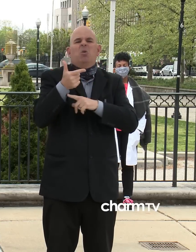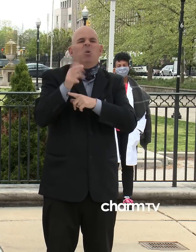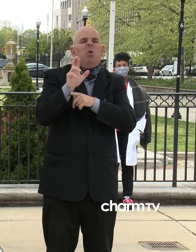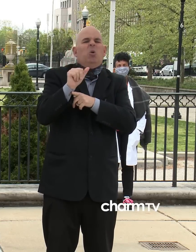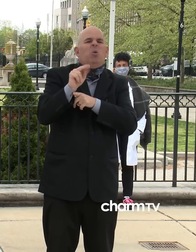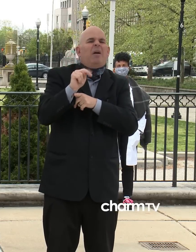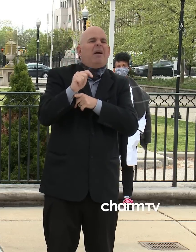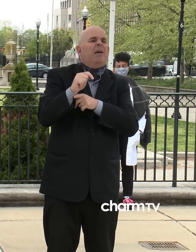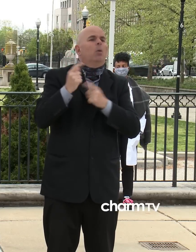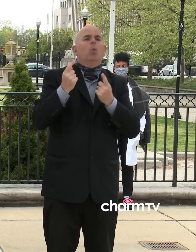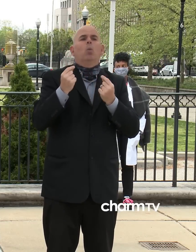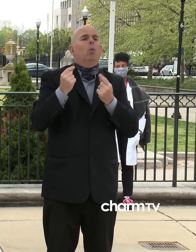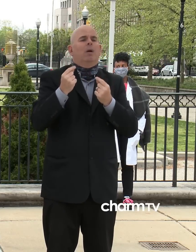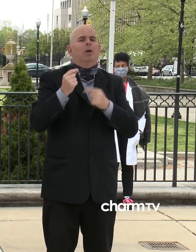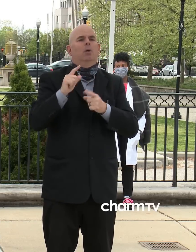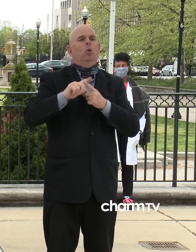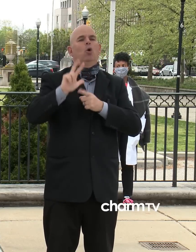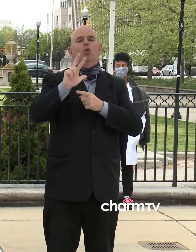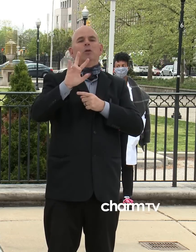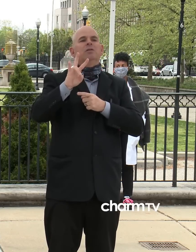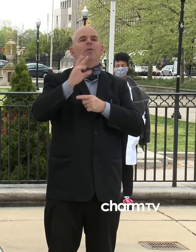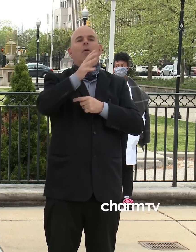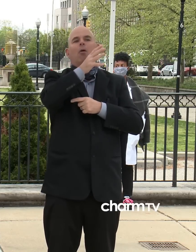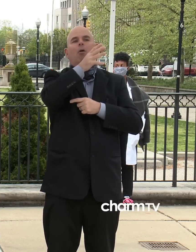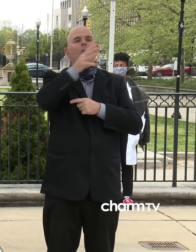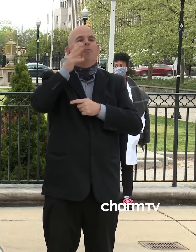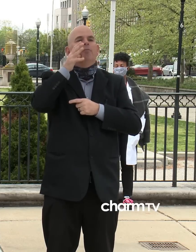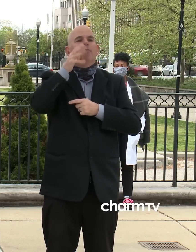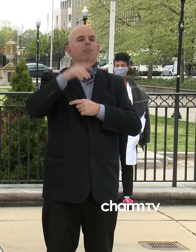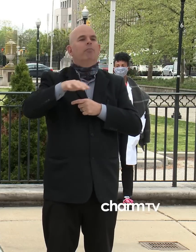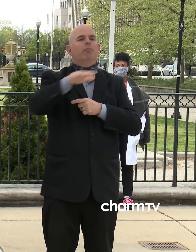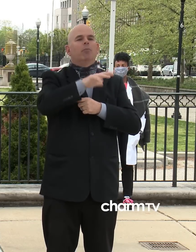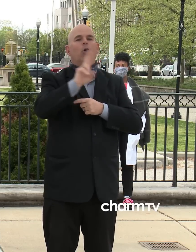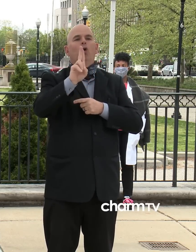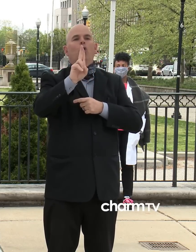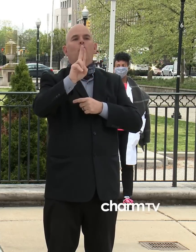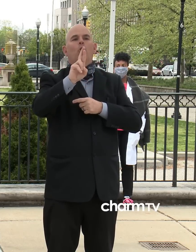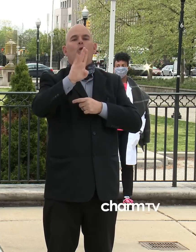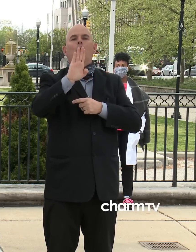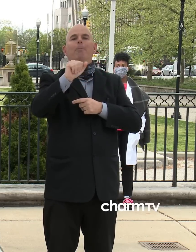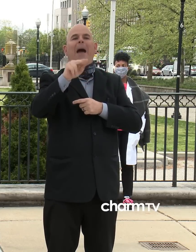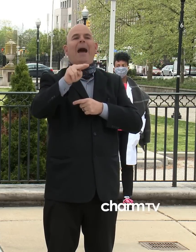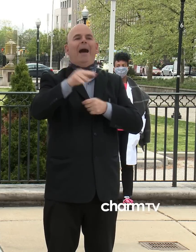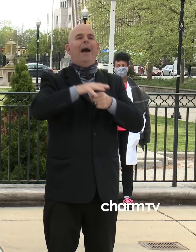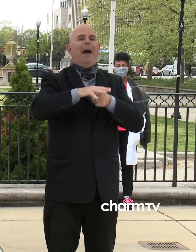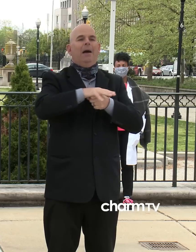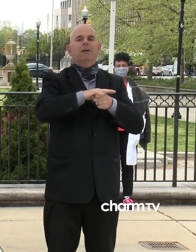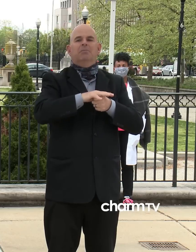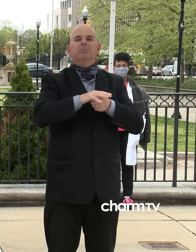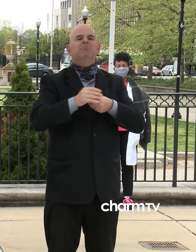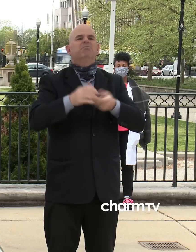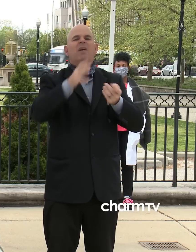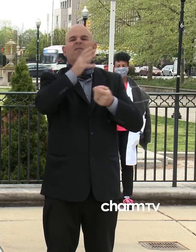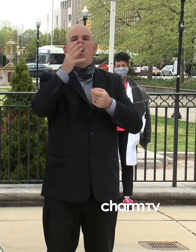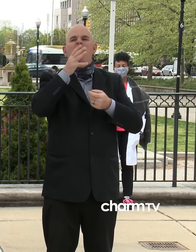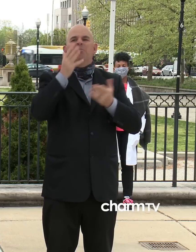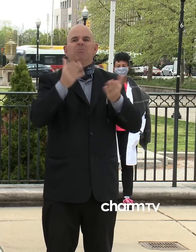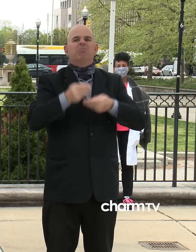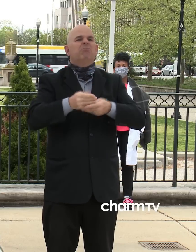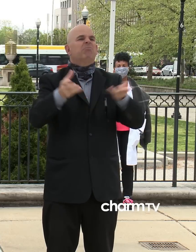our 37 urban farms and 95 community gardens across the city.